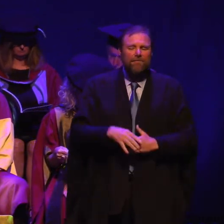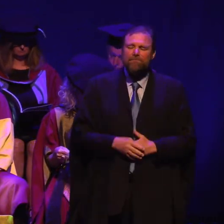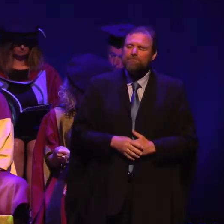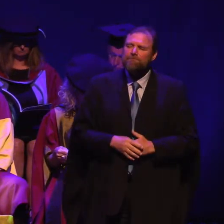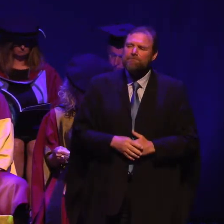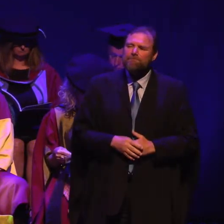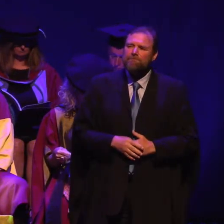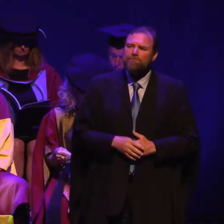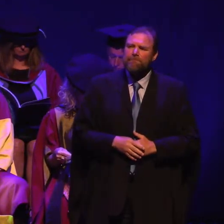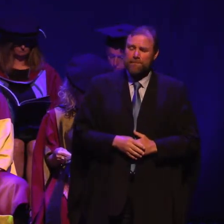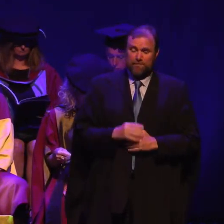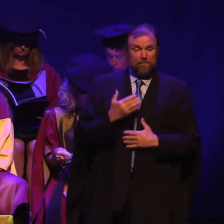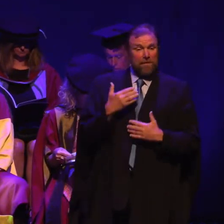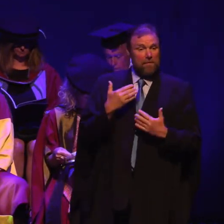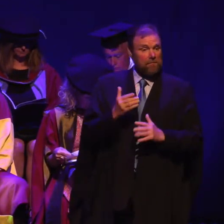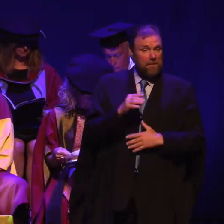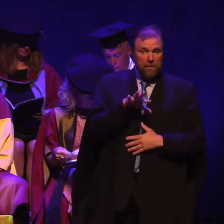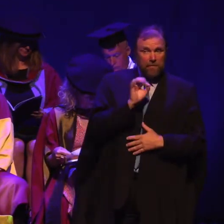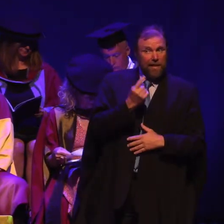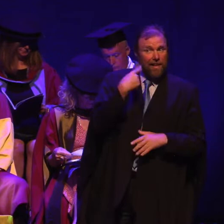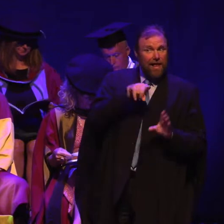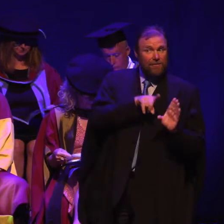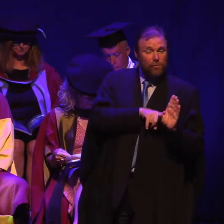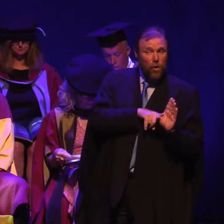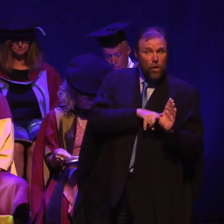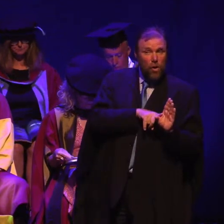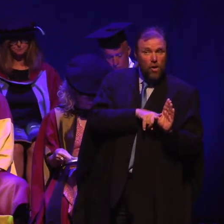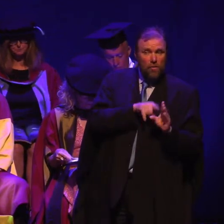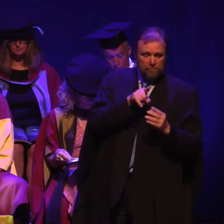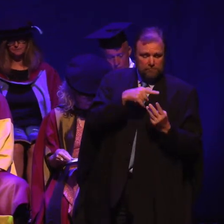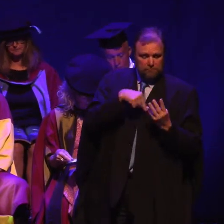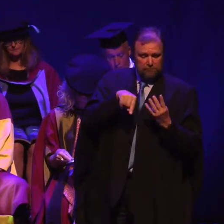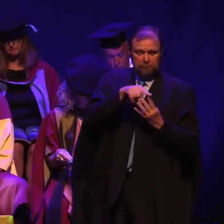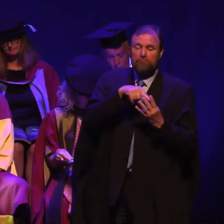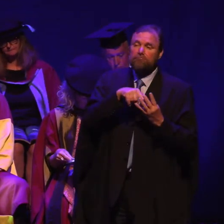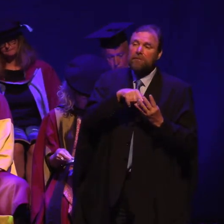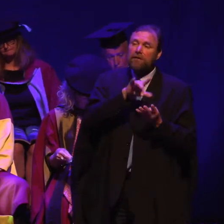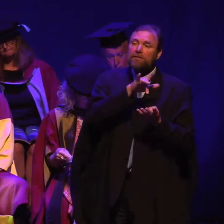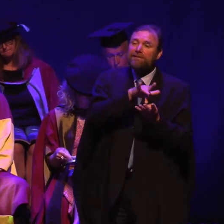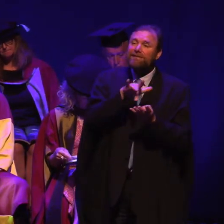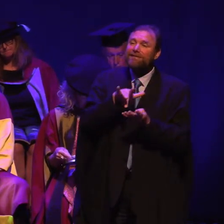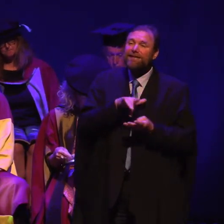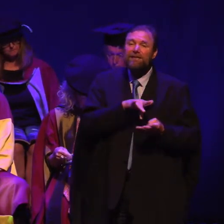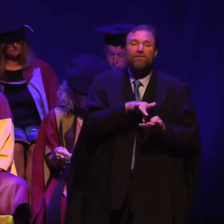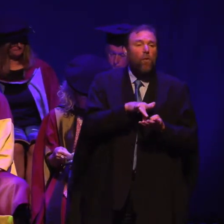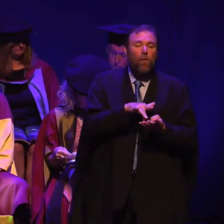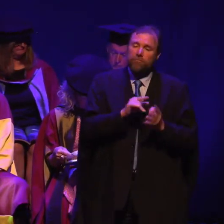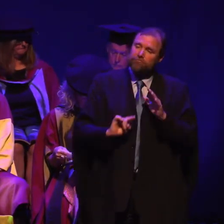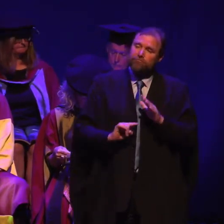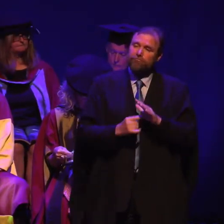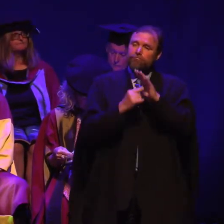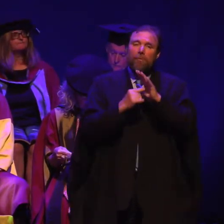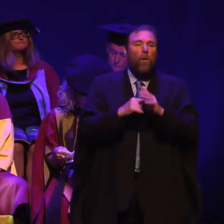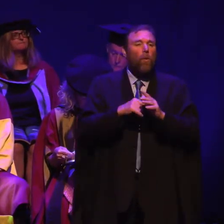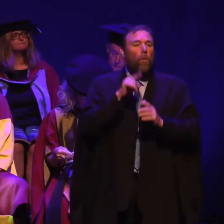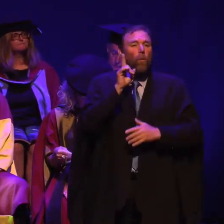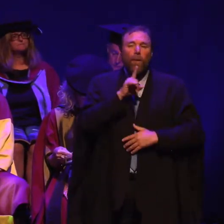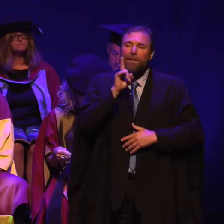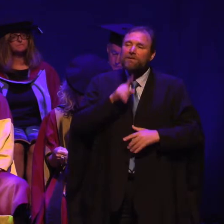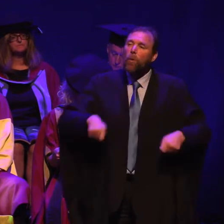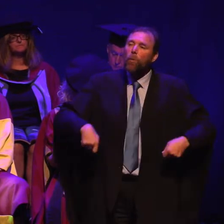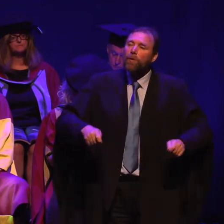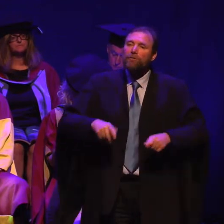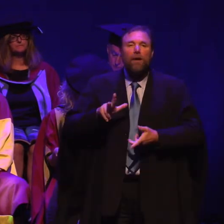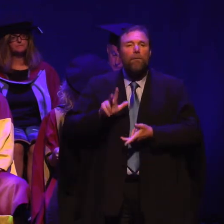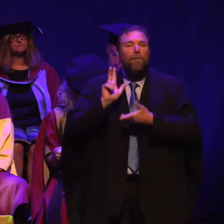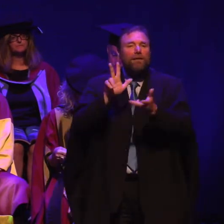been selected last year as one of four UK centres for Premier Women's Wheelchair Basketball, Cardiff Met will